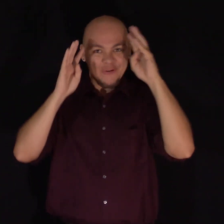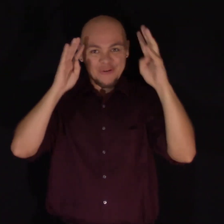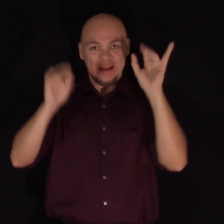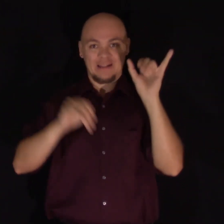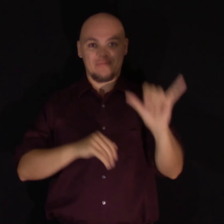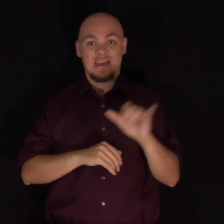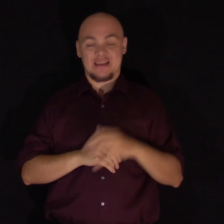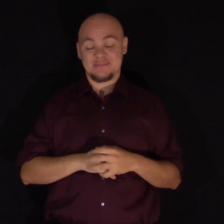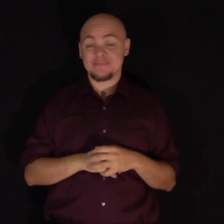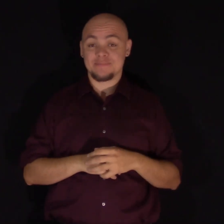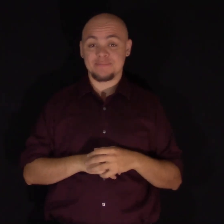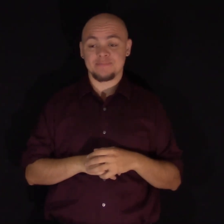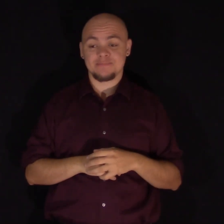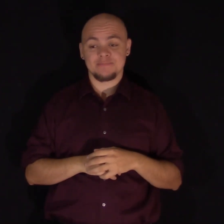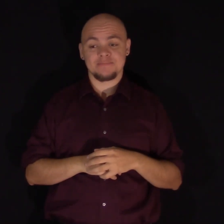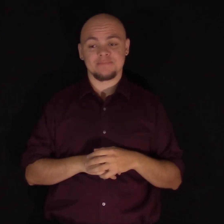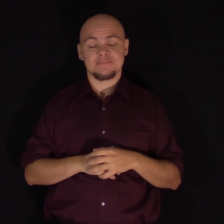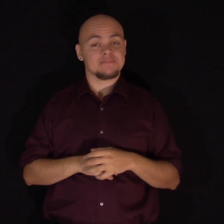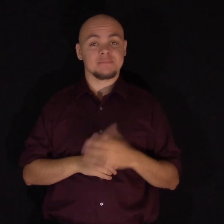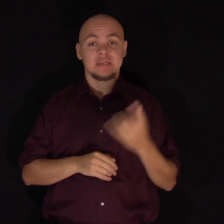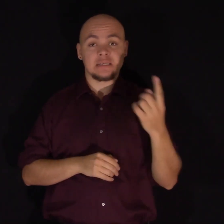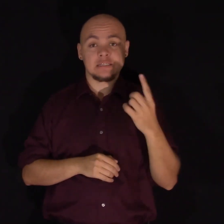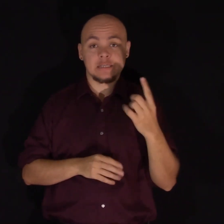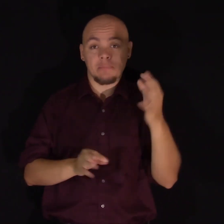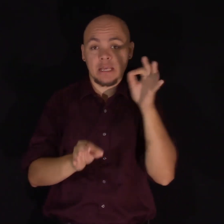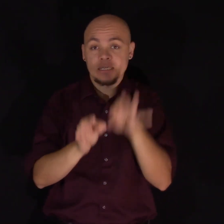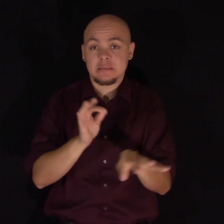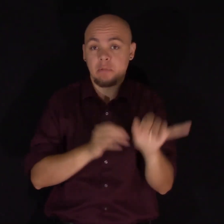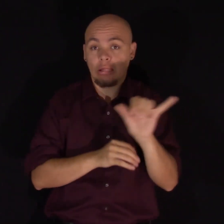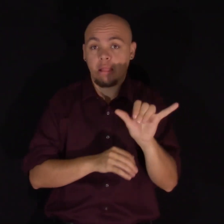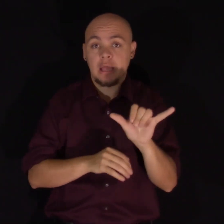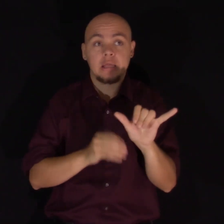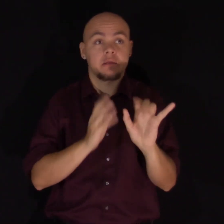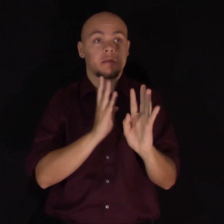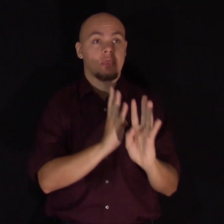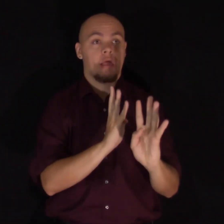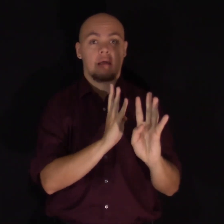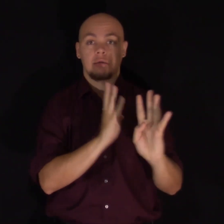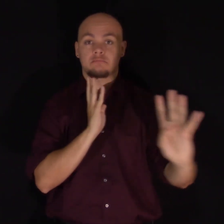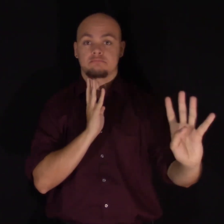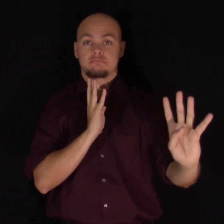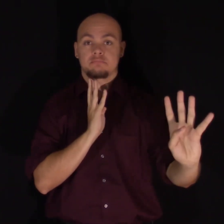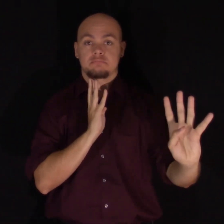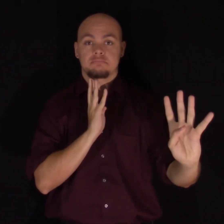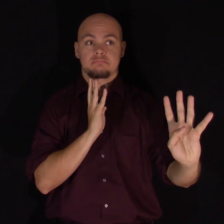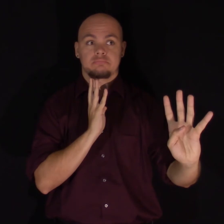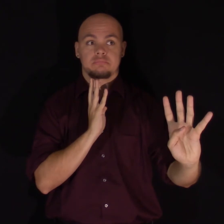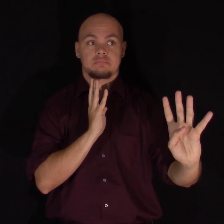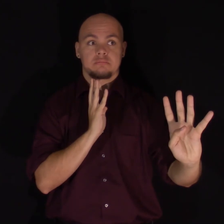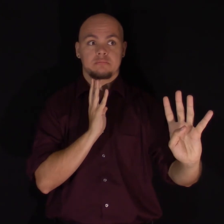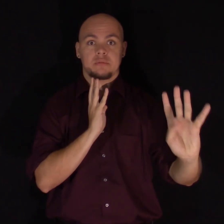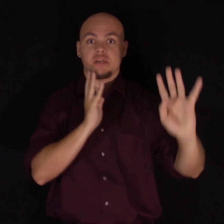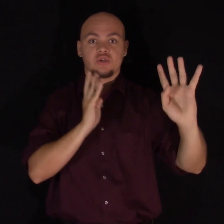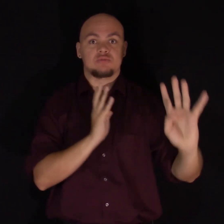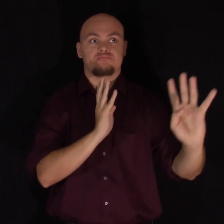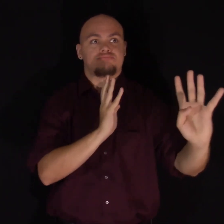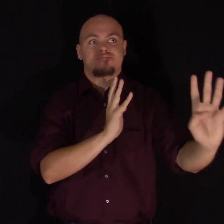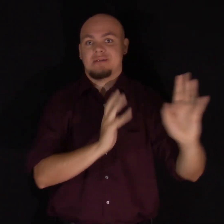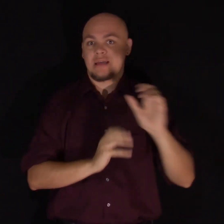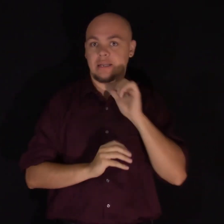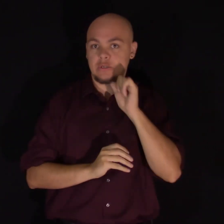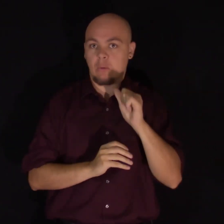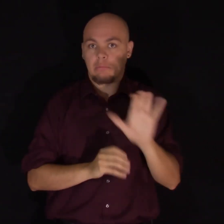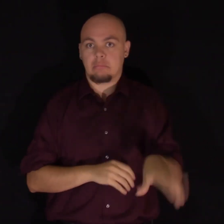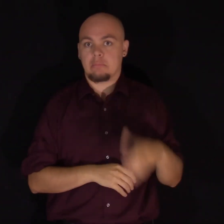way. It could be something as simple as waiting in line and just, waiting in line. It could be